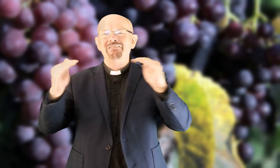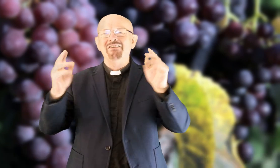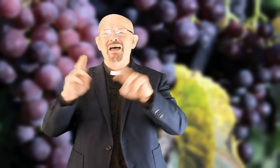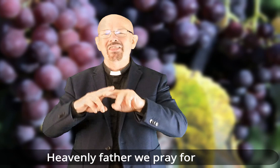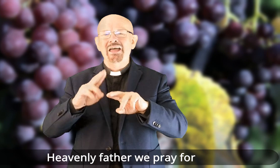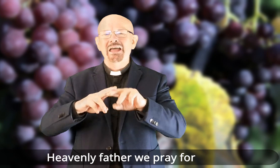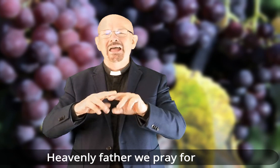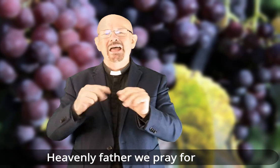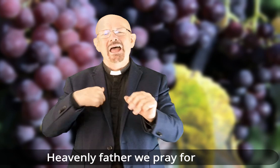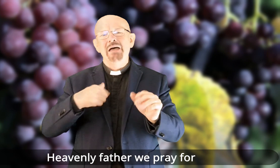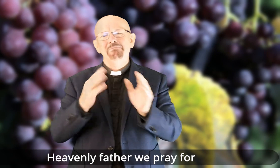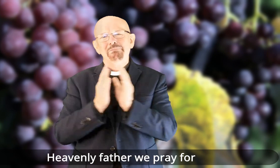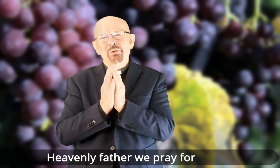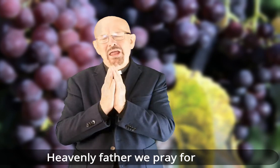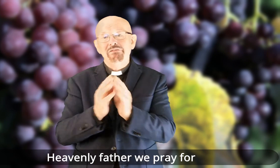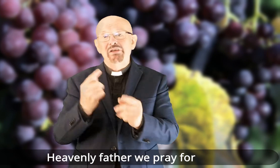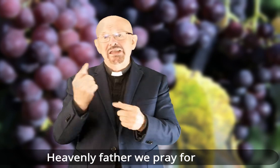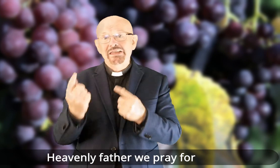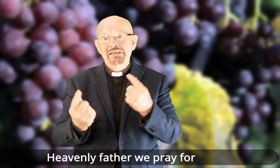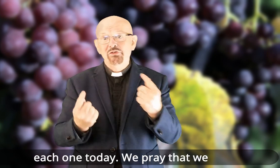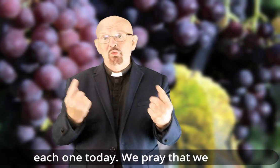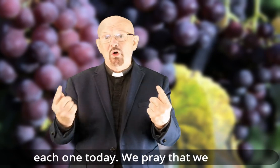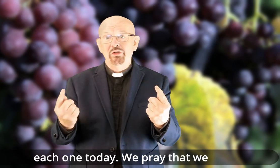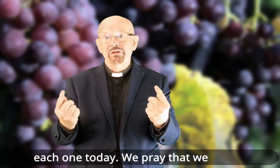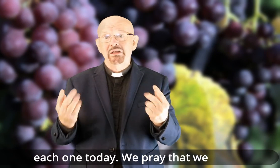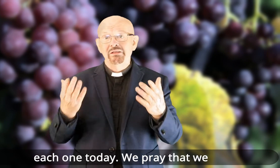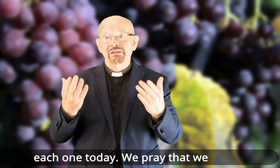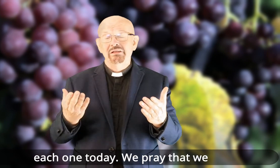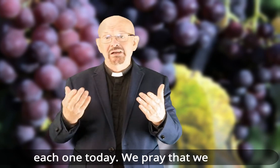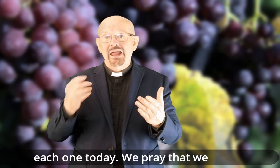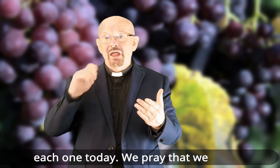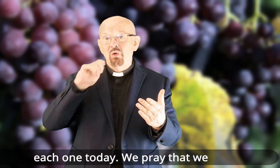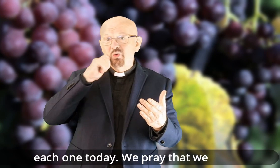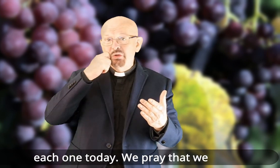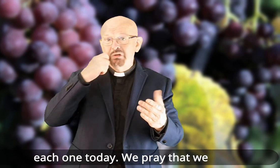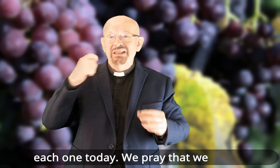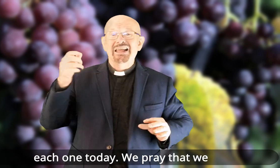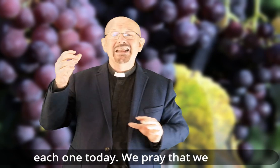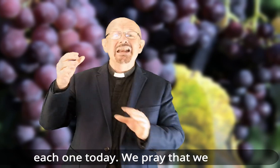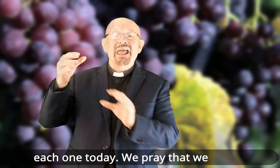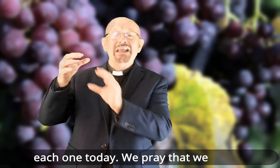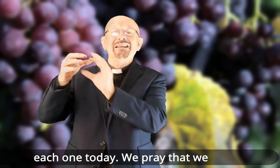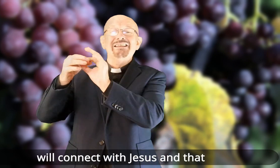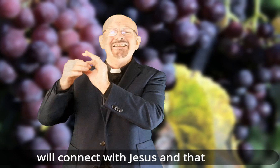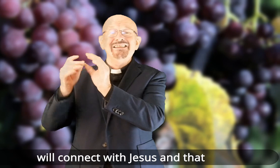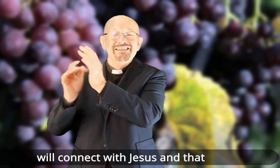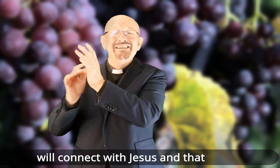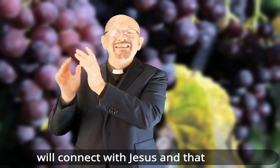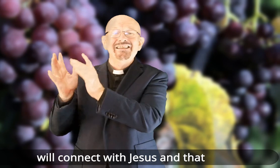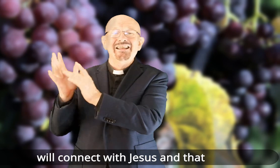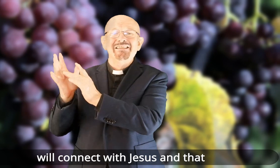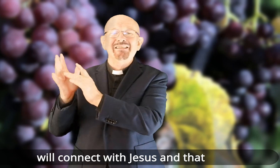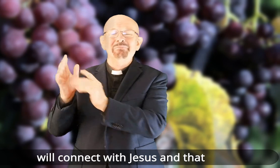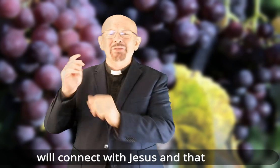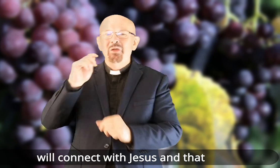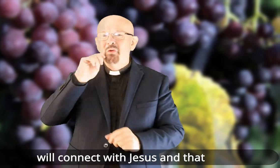Heavenly Father, we pray for each one today. We pray that we will connect with Jesus